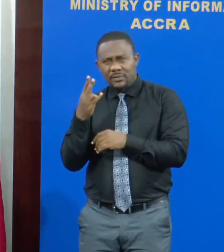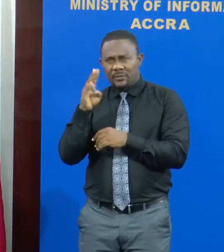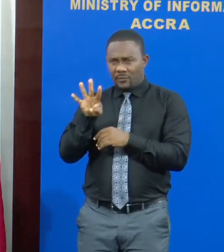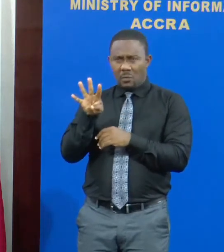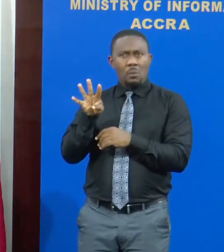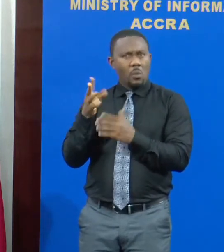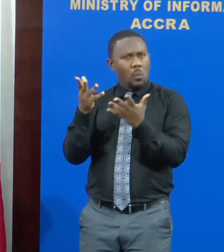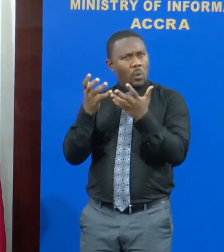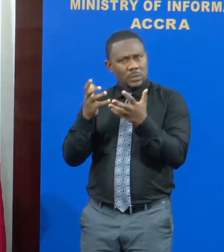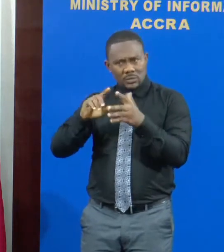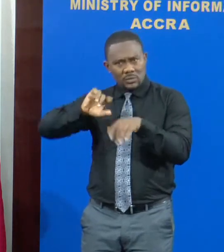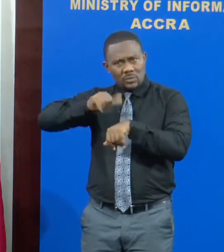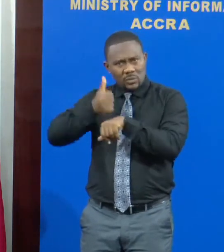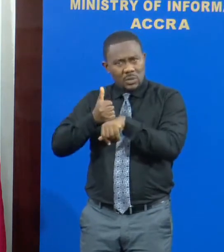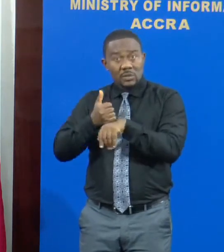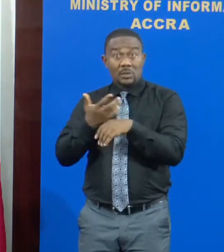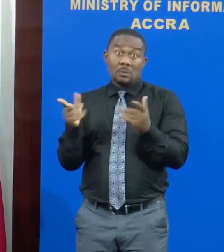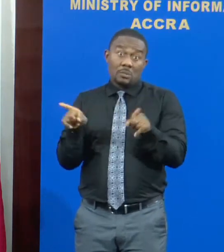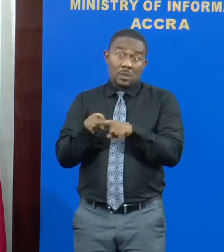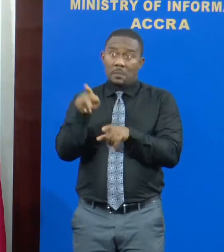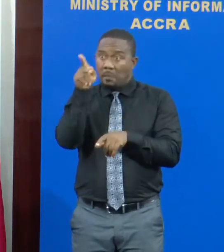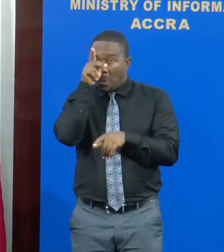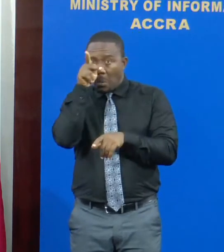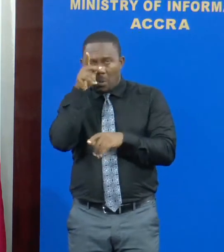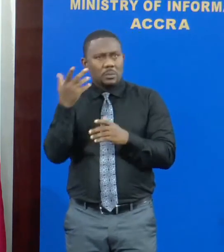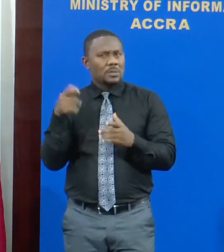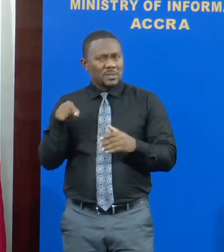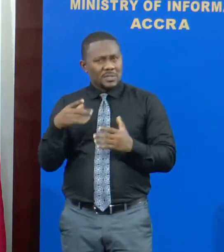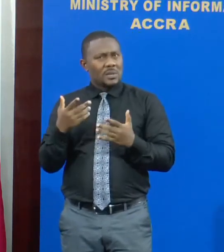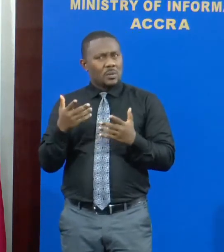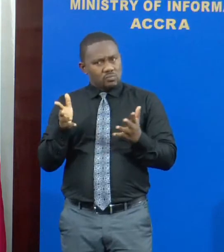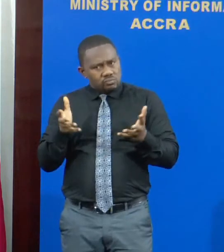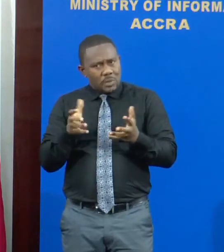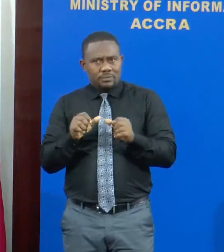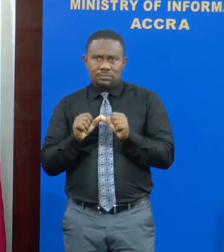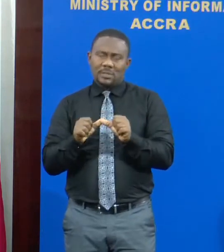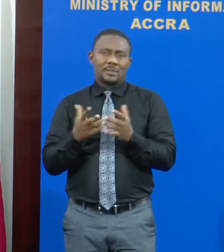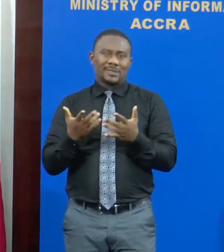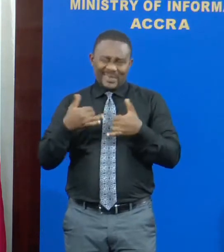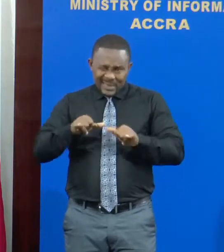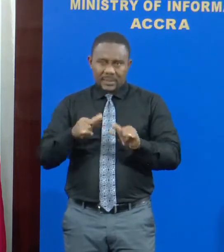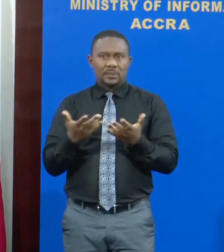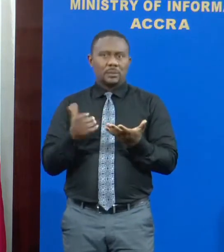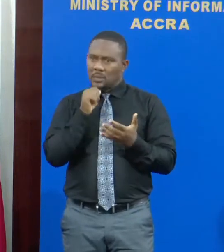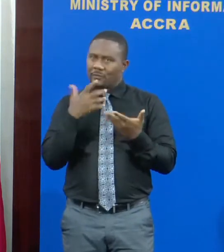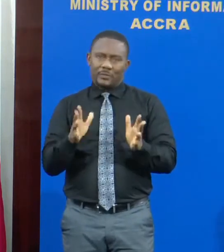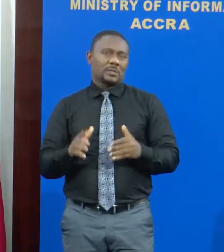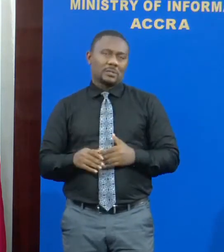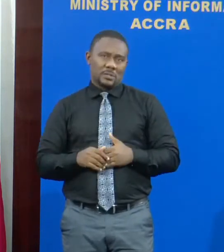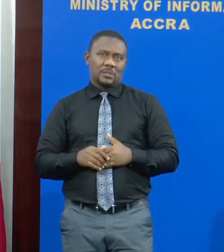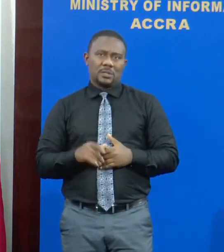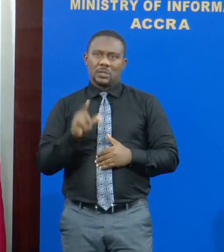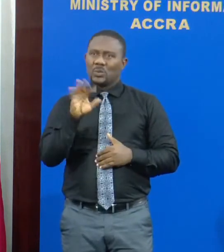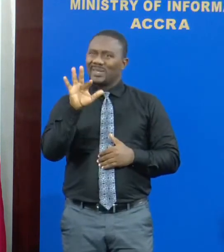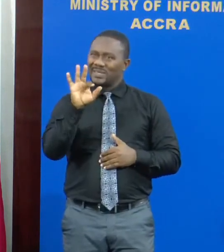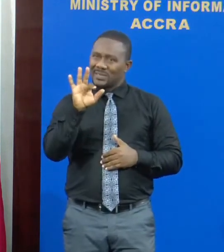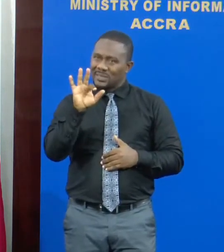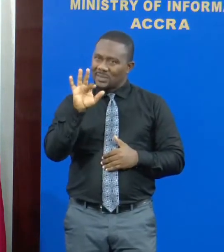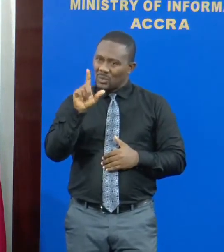when President Kufuor gave it an invigorated push, still we have not been able to do it by